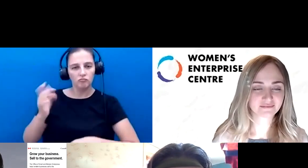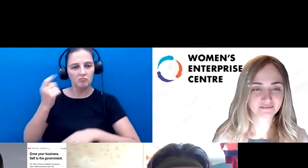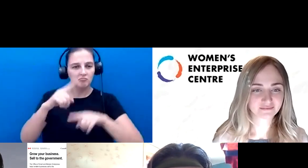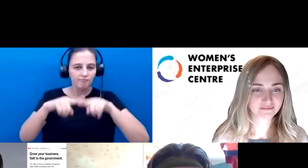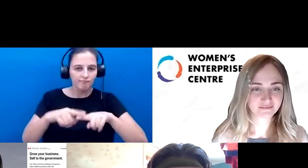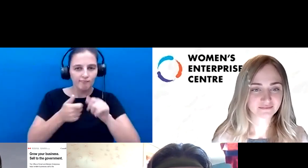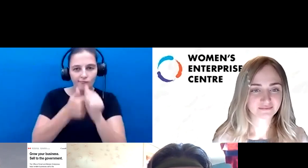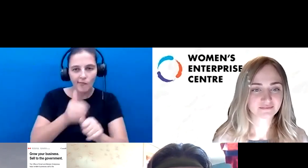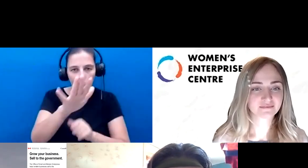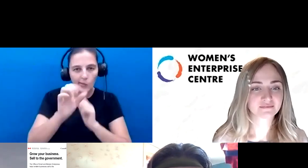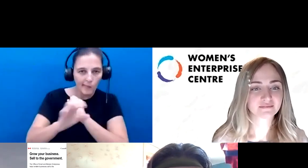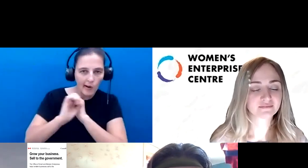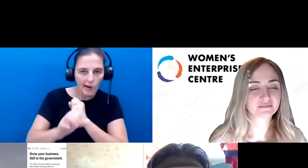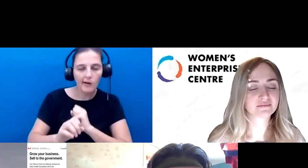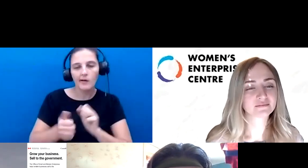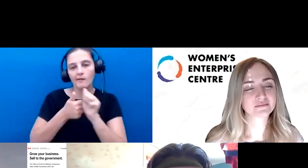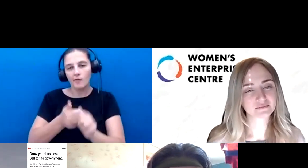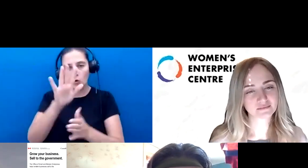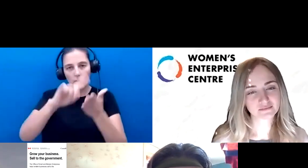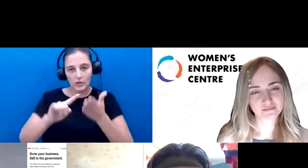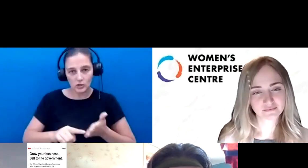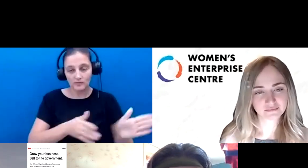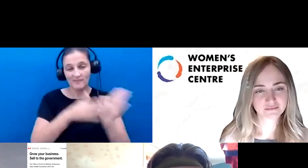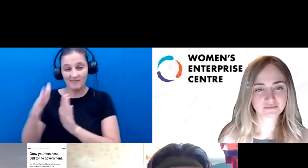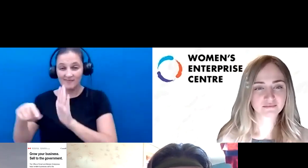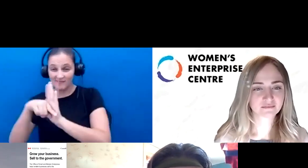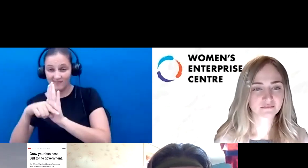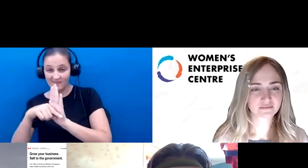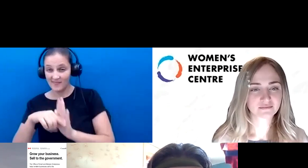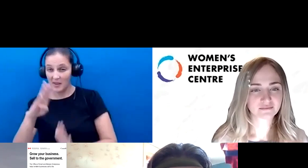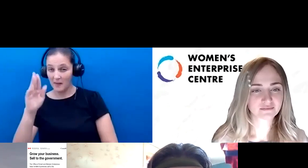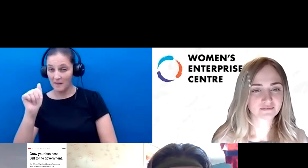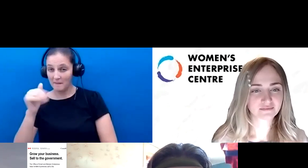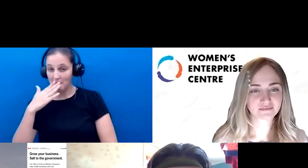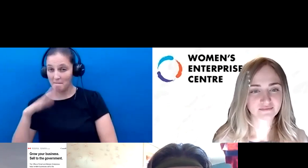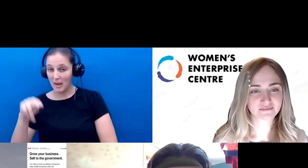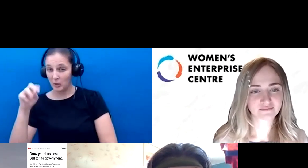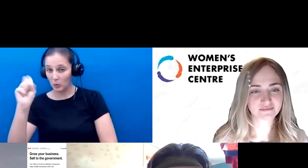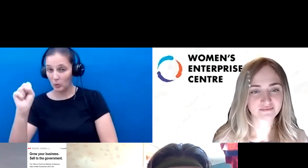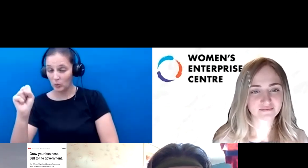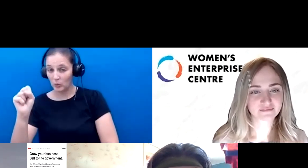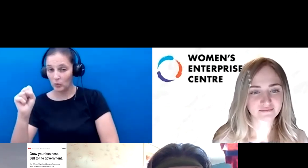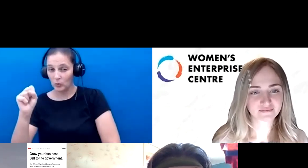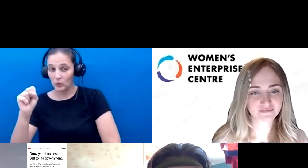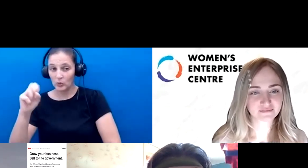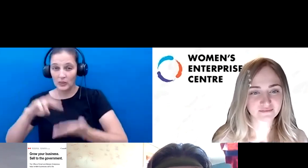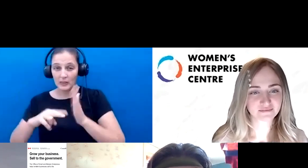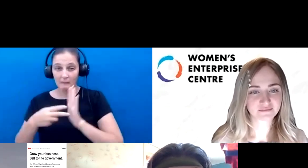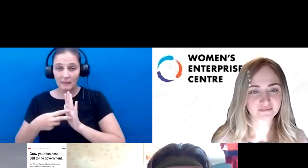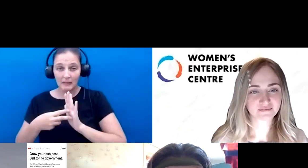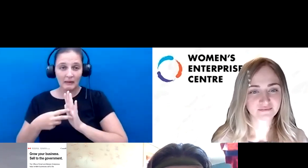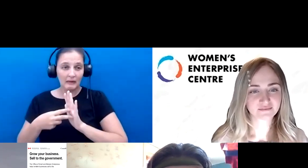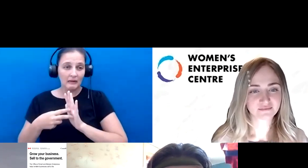research. The bad news is there isn't any single repository